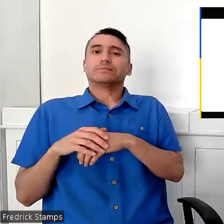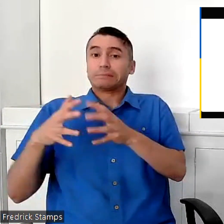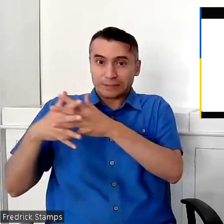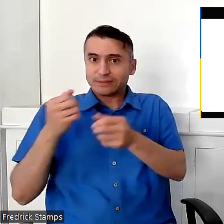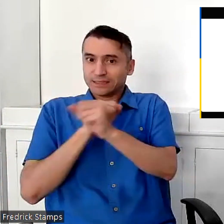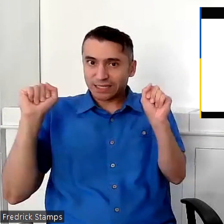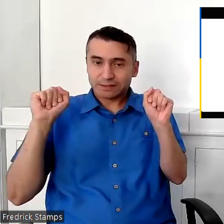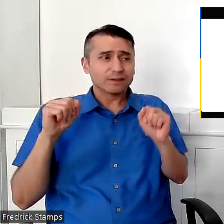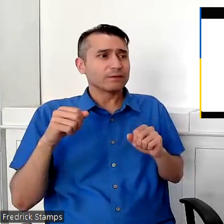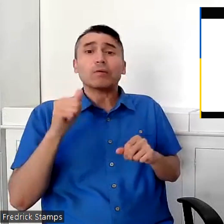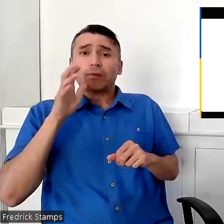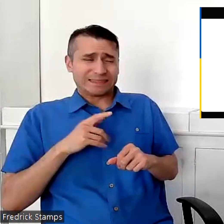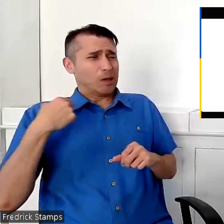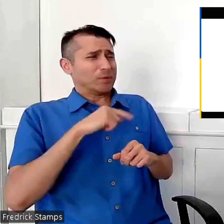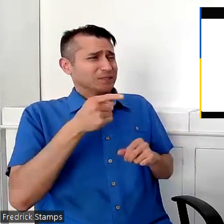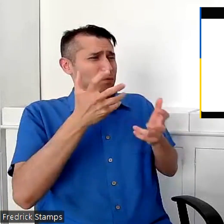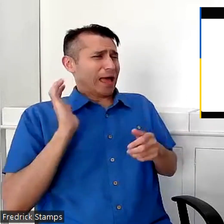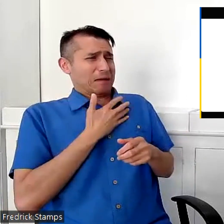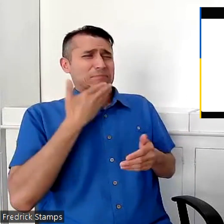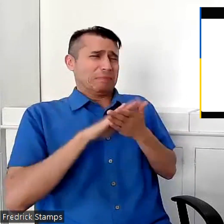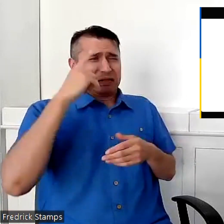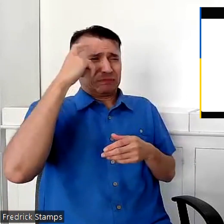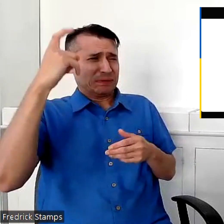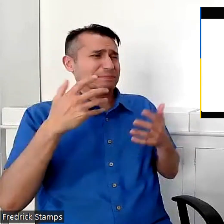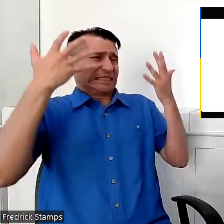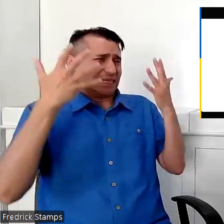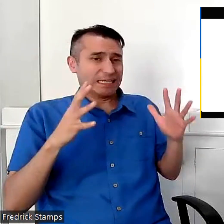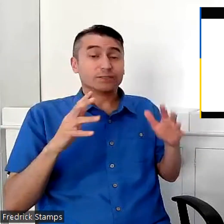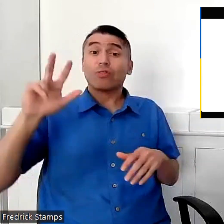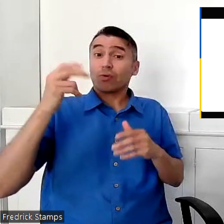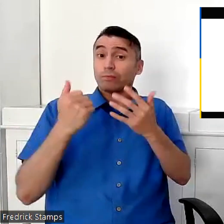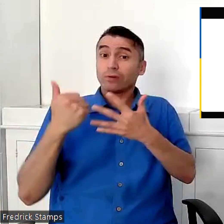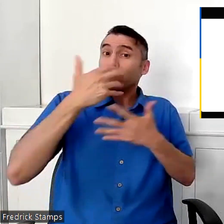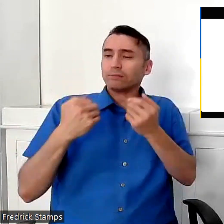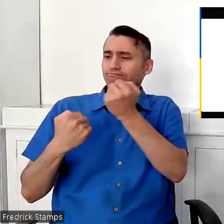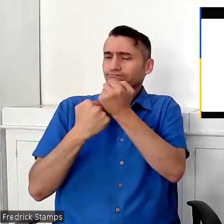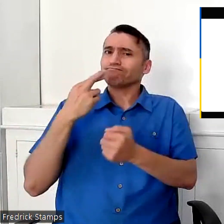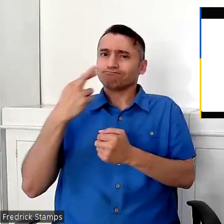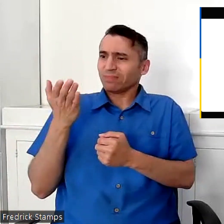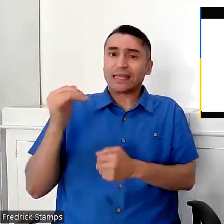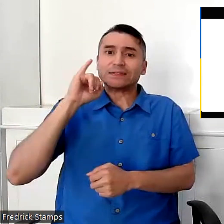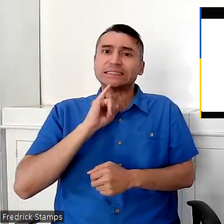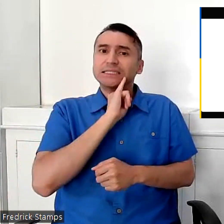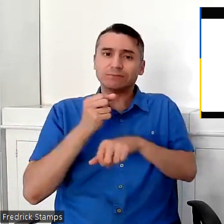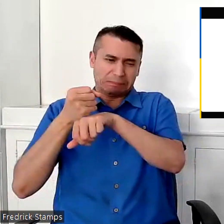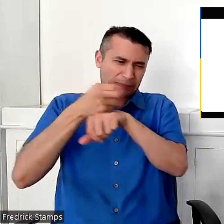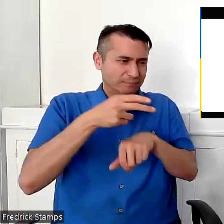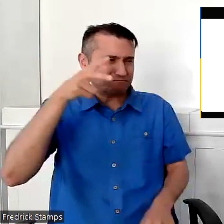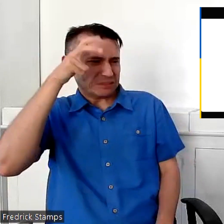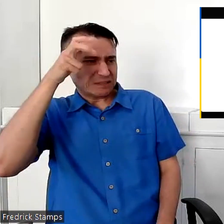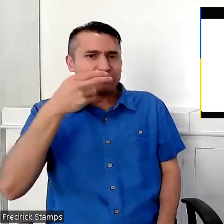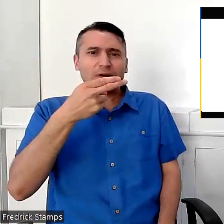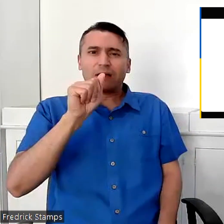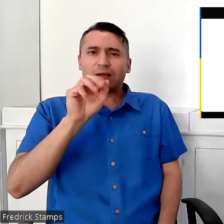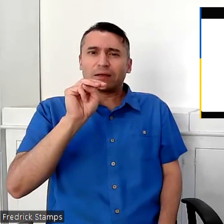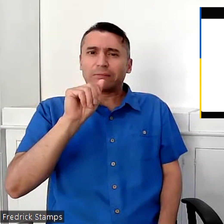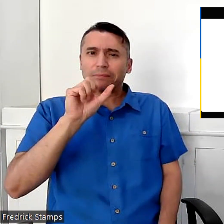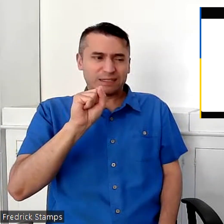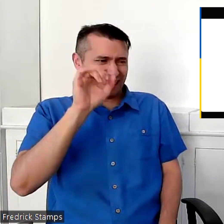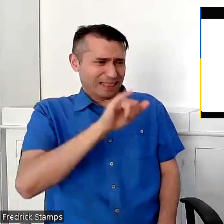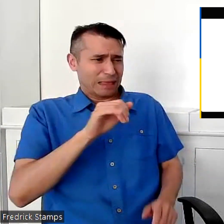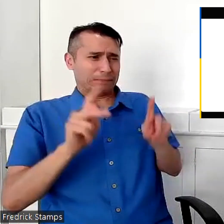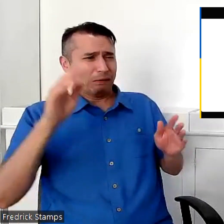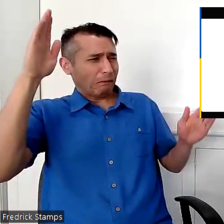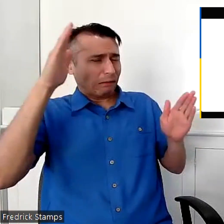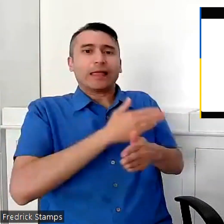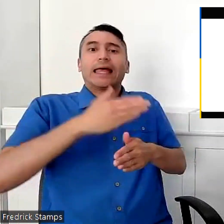democracy and America safe. We just want this nightmare to be over. 3. Support our close friends in Israel, defeat the evil of Hamas,